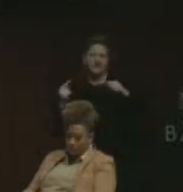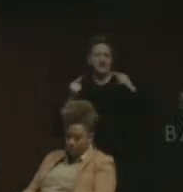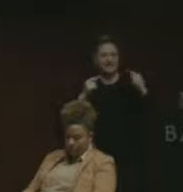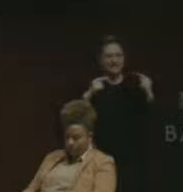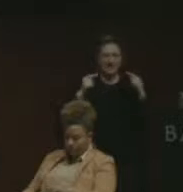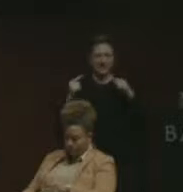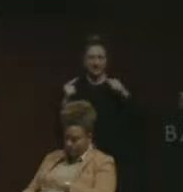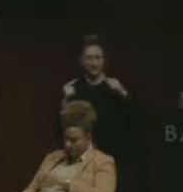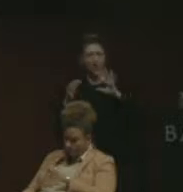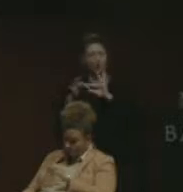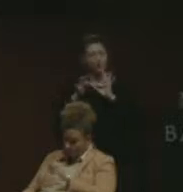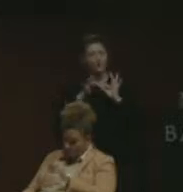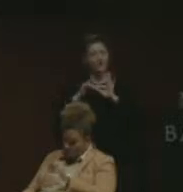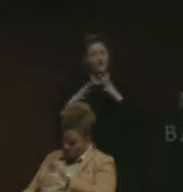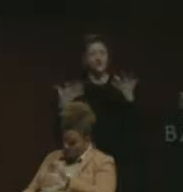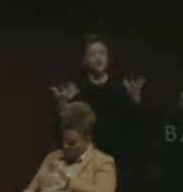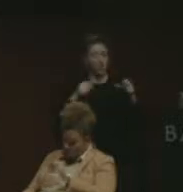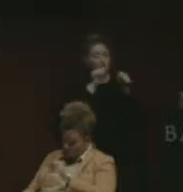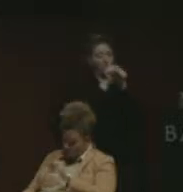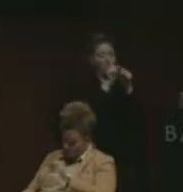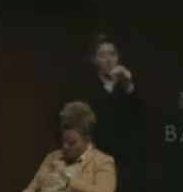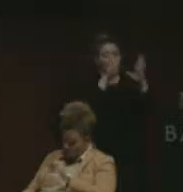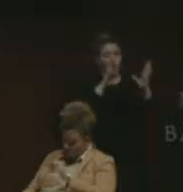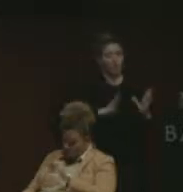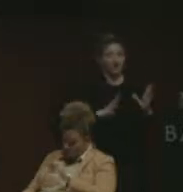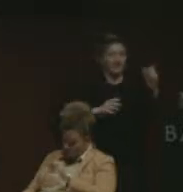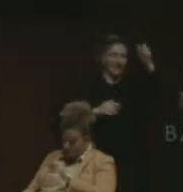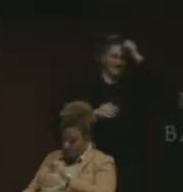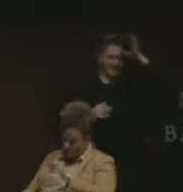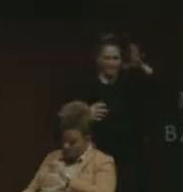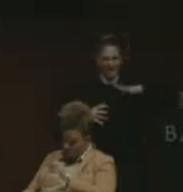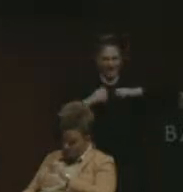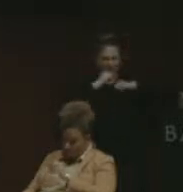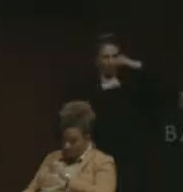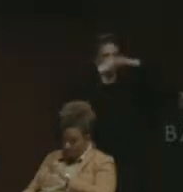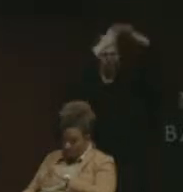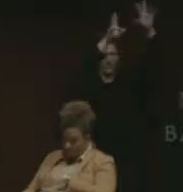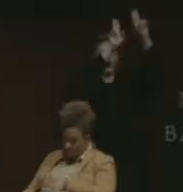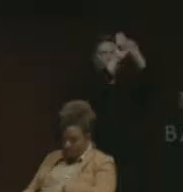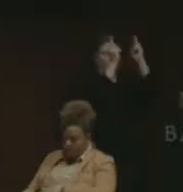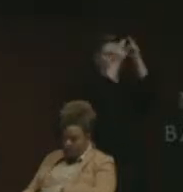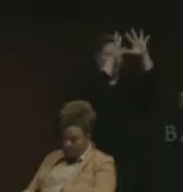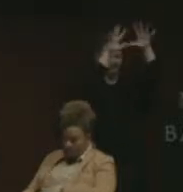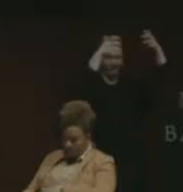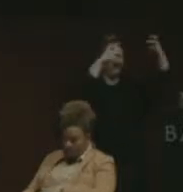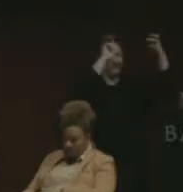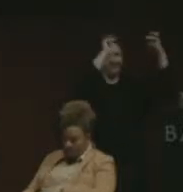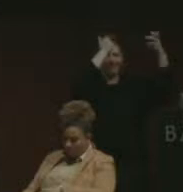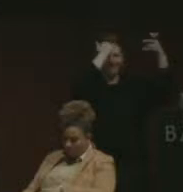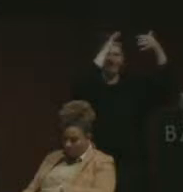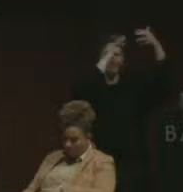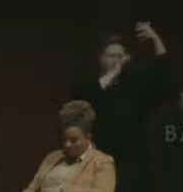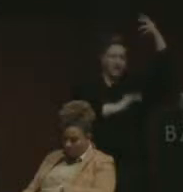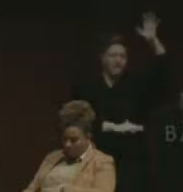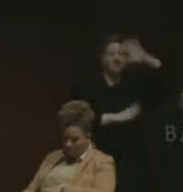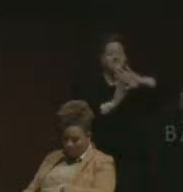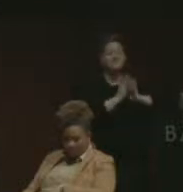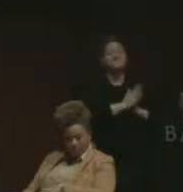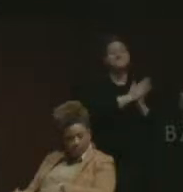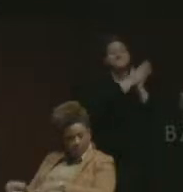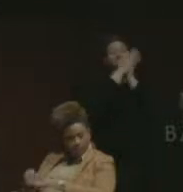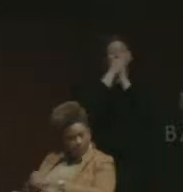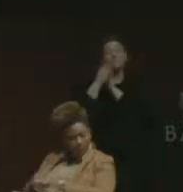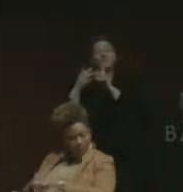the relationship between workers and the male structures within unions, within their own governments. The other is